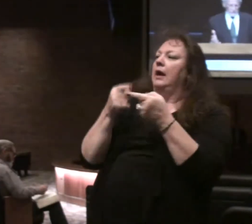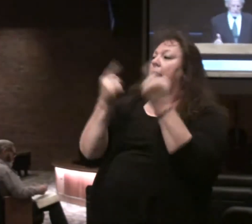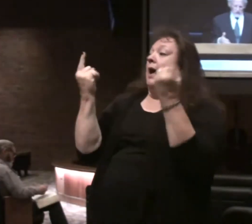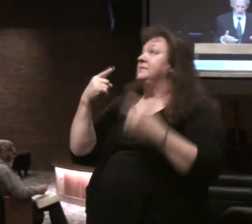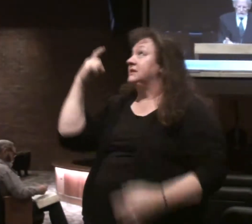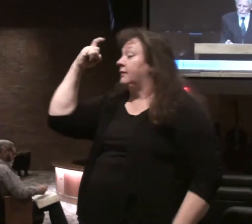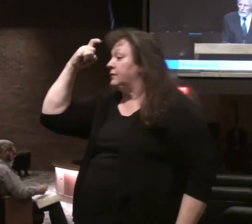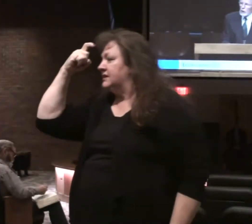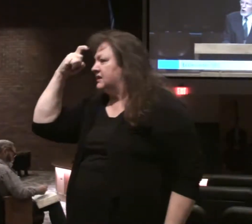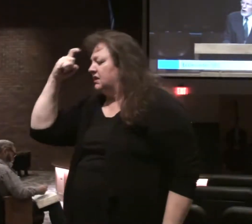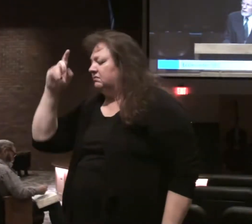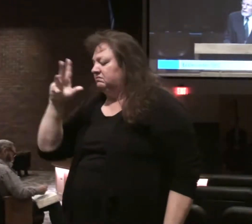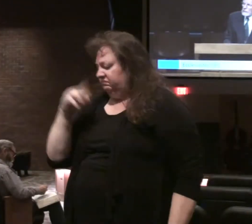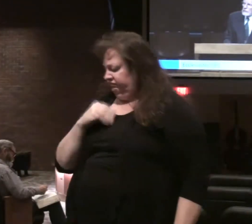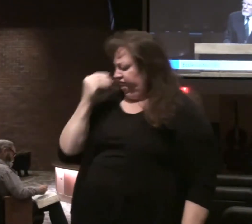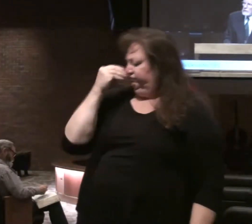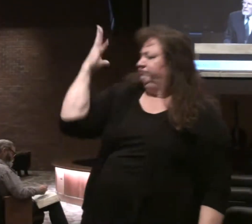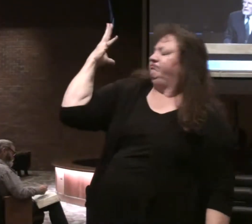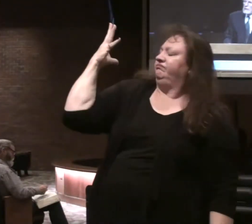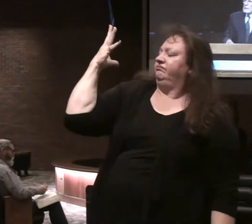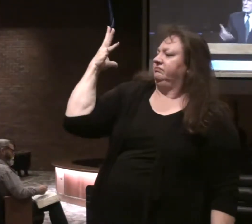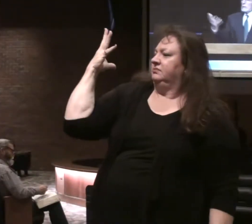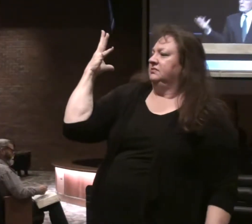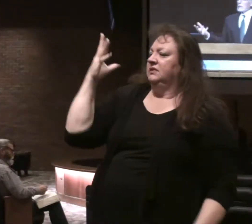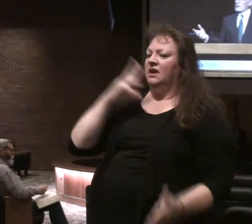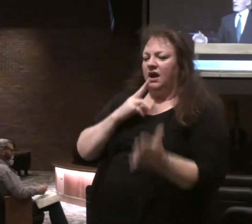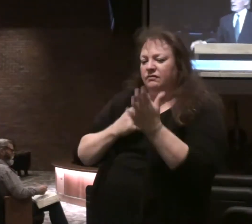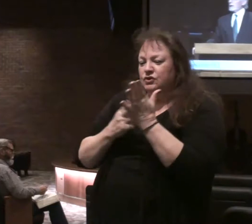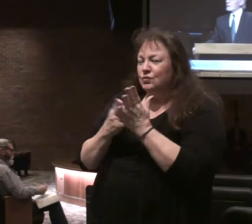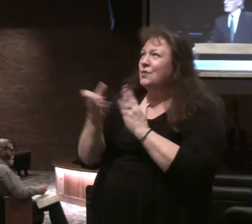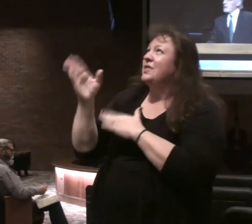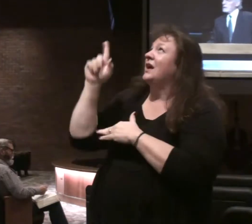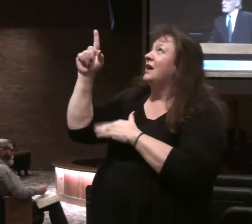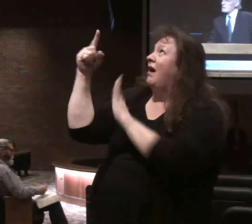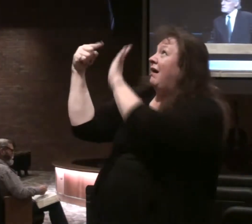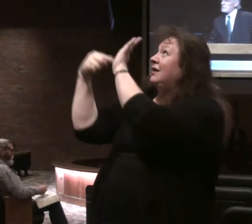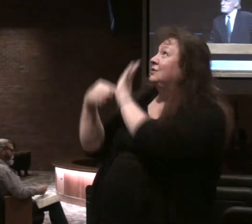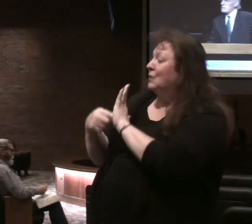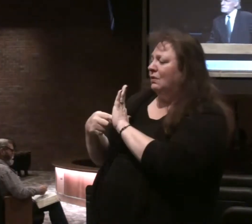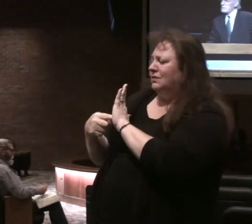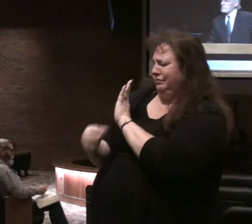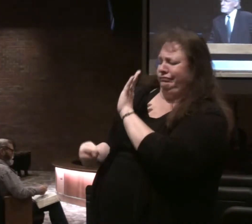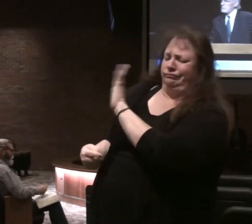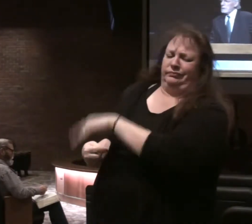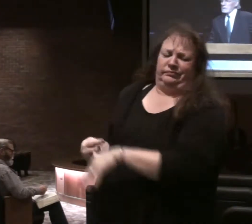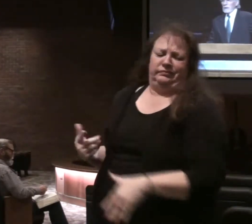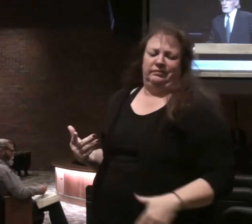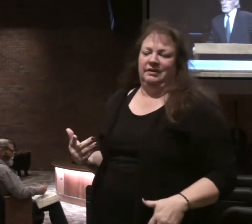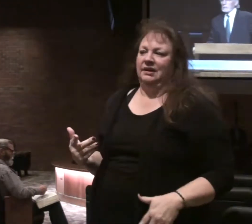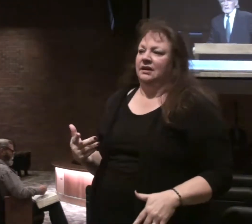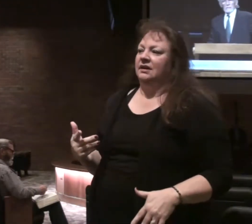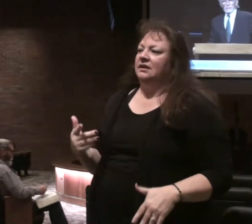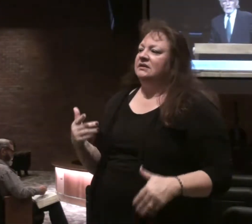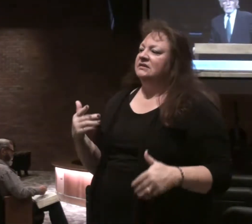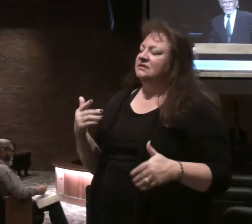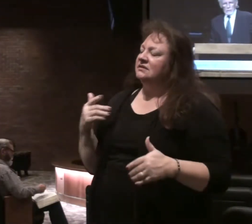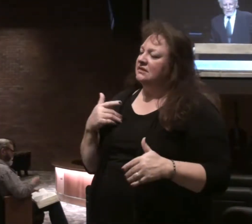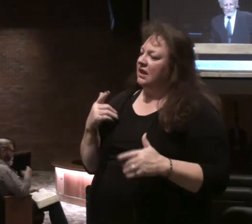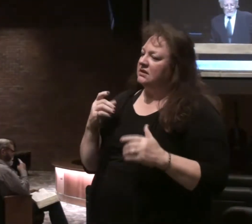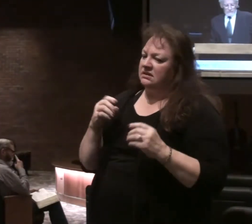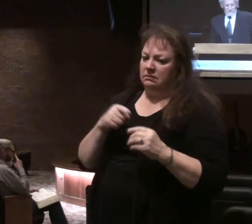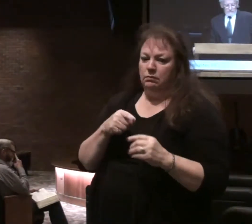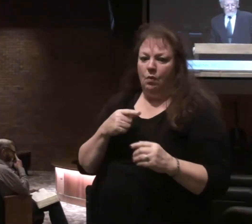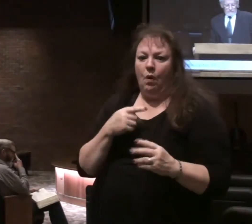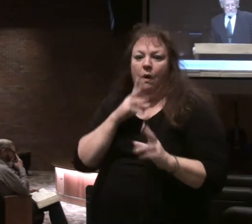of wisdom, the disregard of the truth that God has revealed. That's given much more